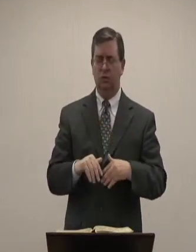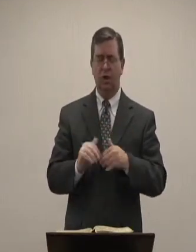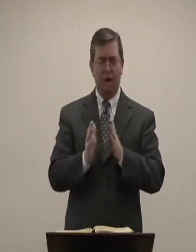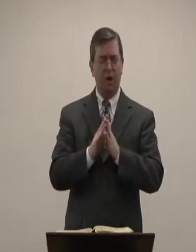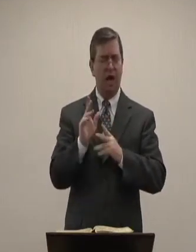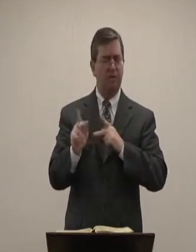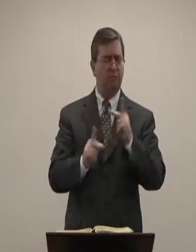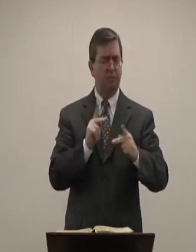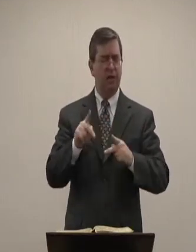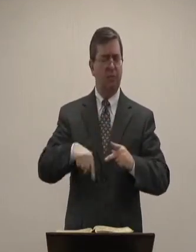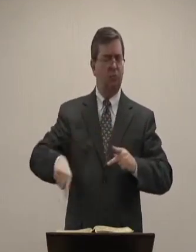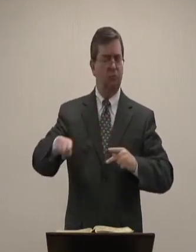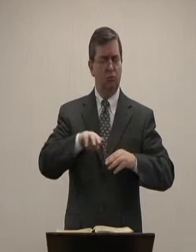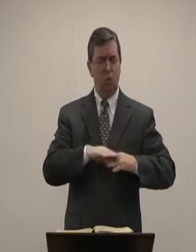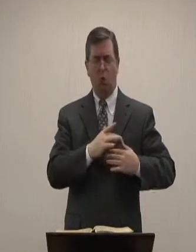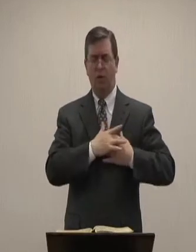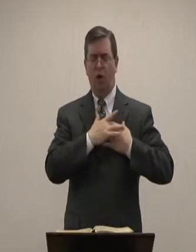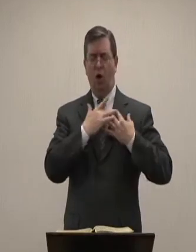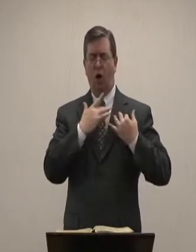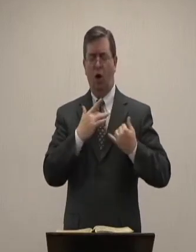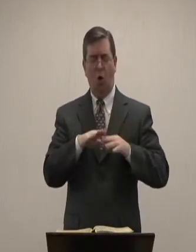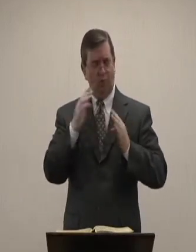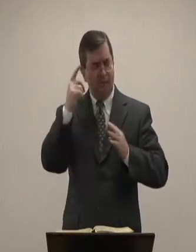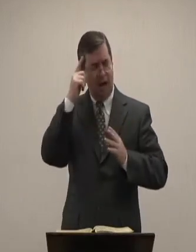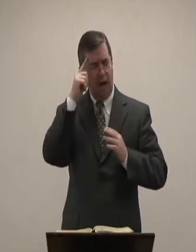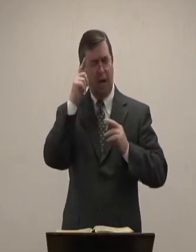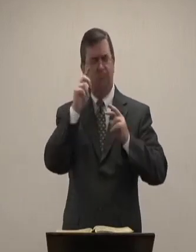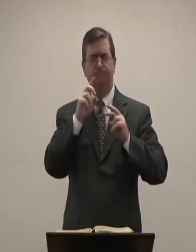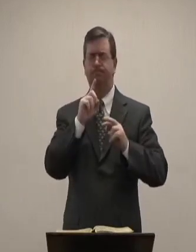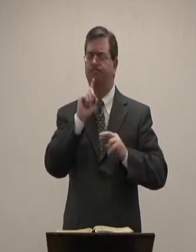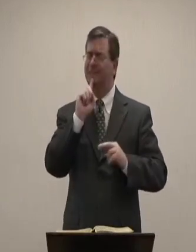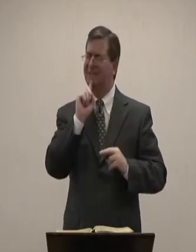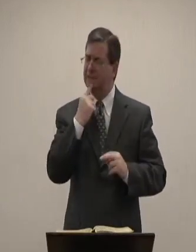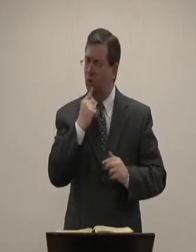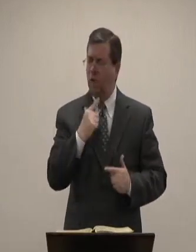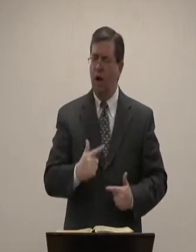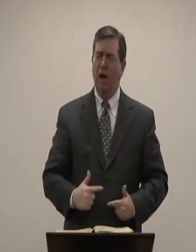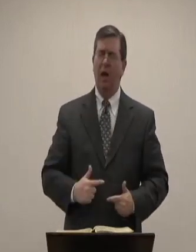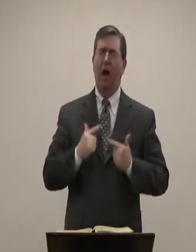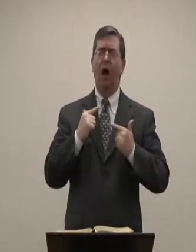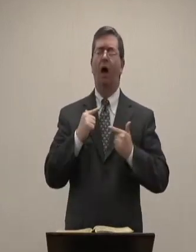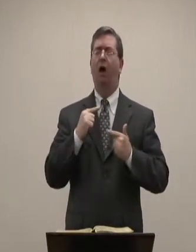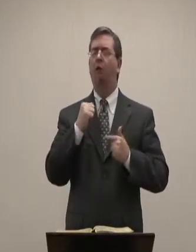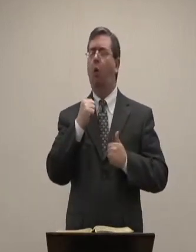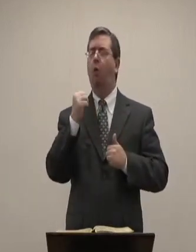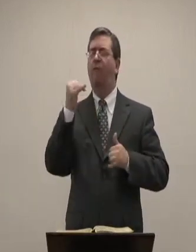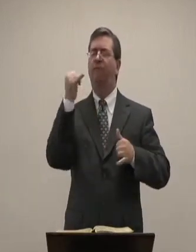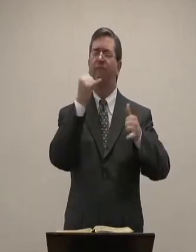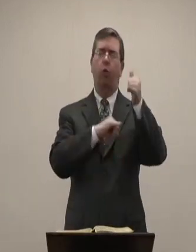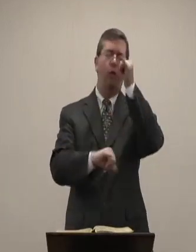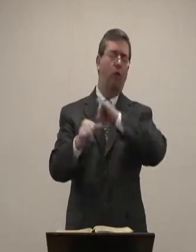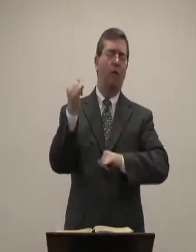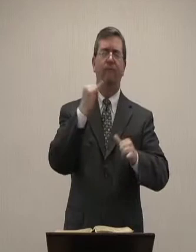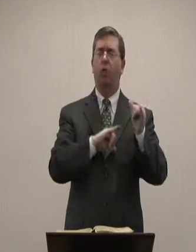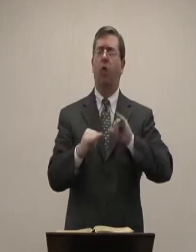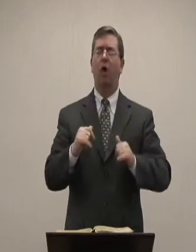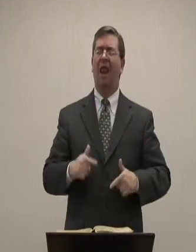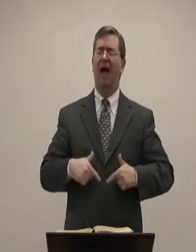And it's by that forgiveness that we are received, is through grace. We pray that we have an open mind, that we are